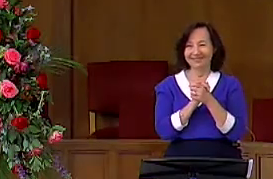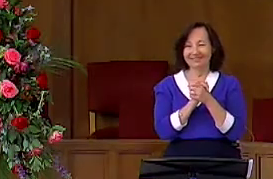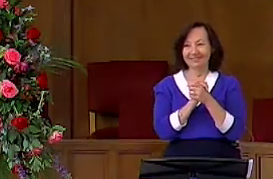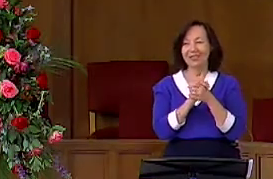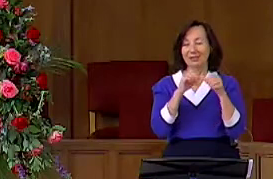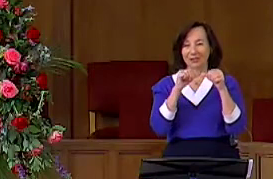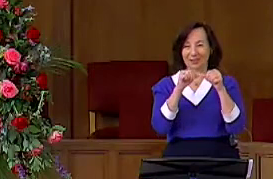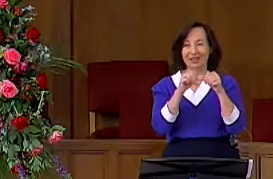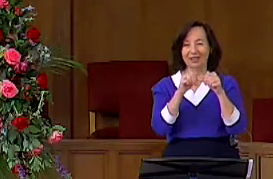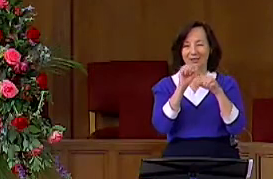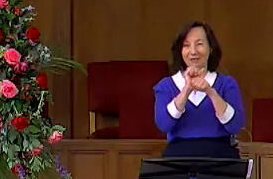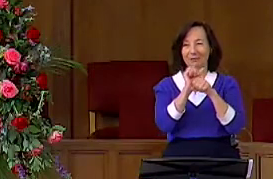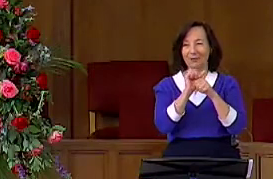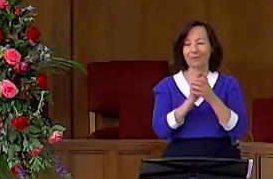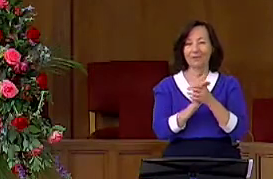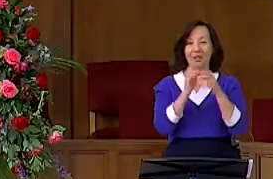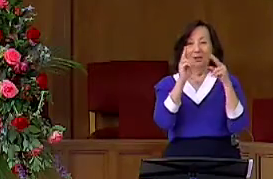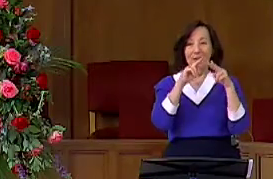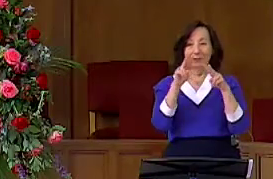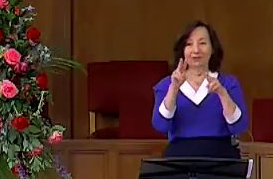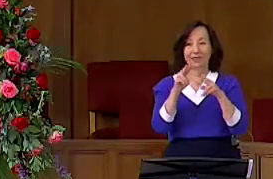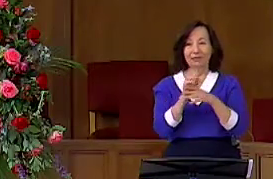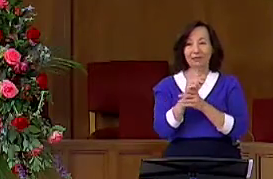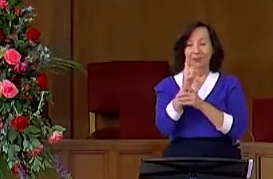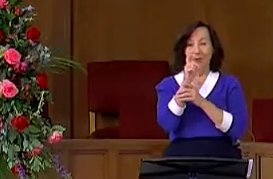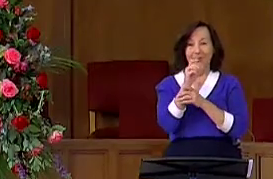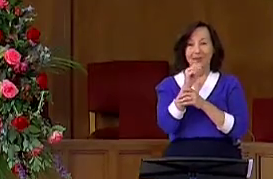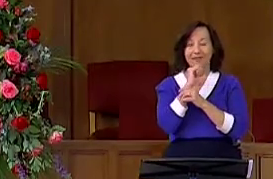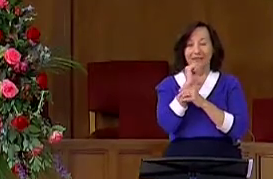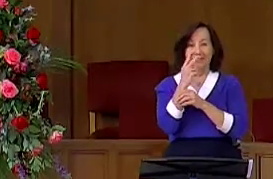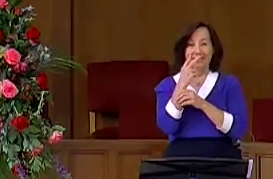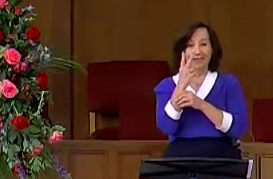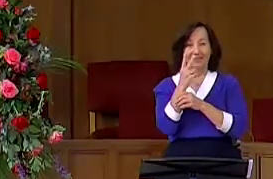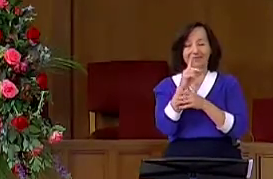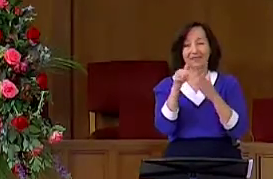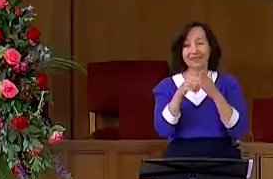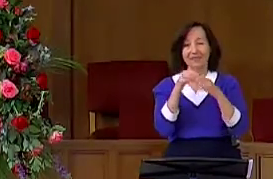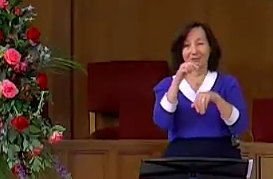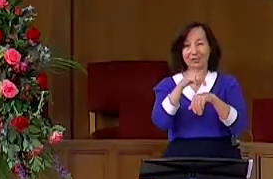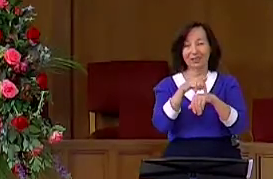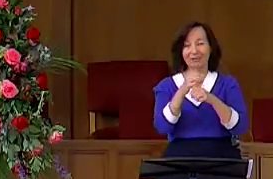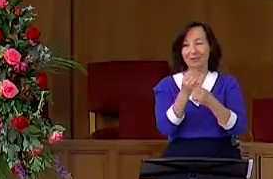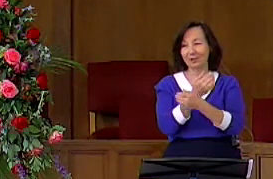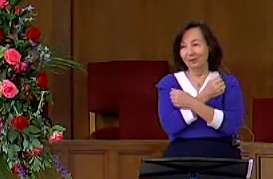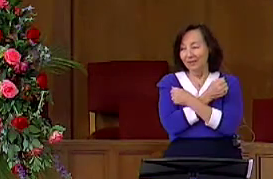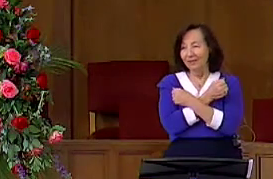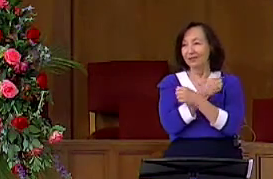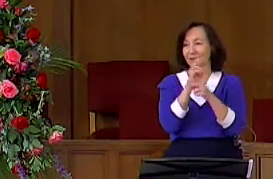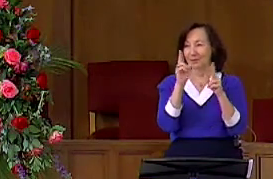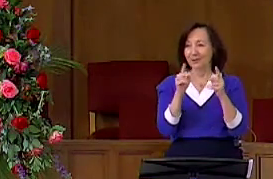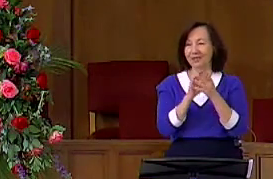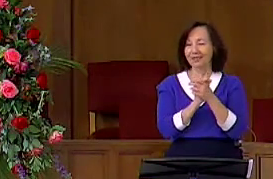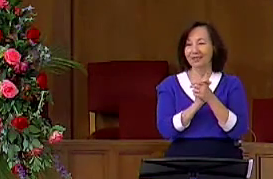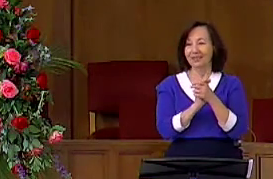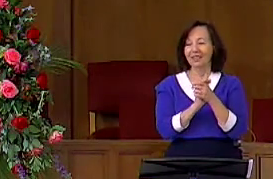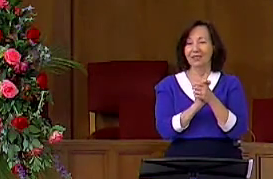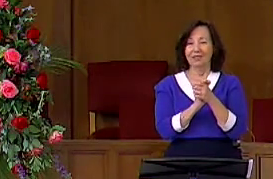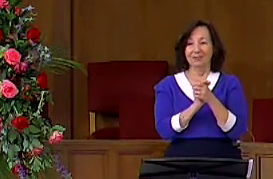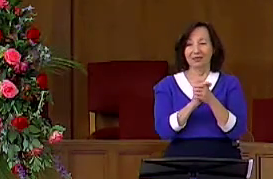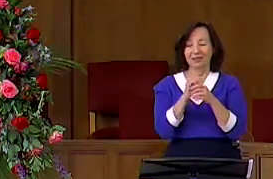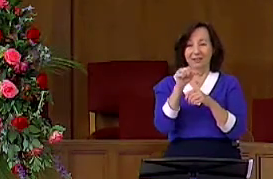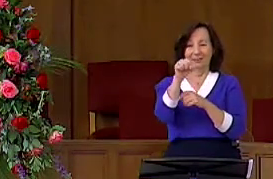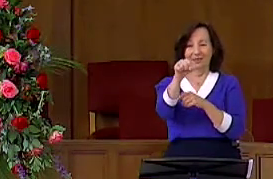continue to work with the library. Look around. See who you haven't seen in a while. And this is our time to just hug up on some folks. If you don't hug, give them a stiff